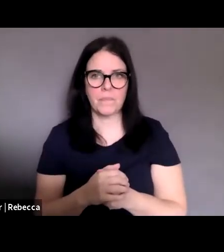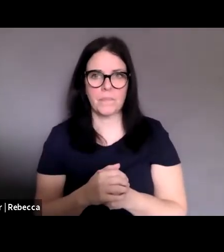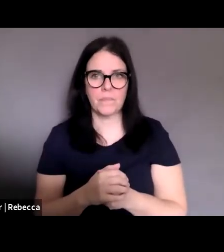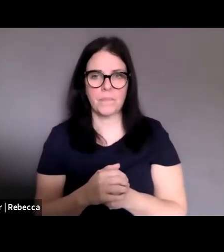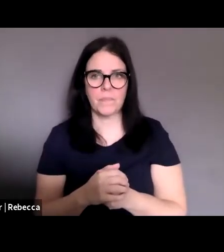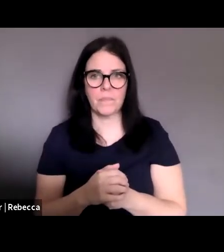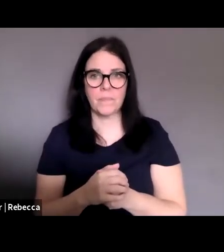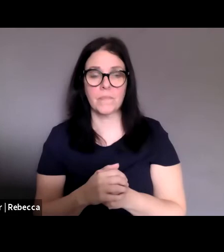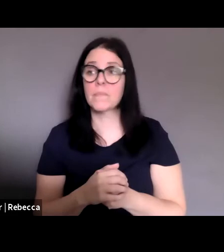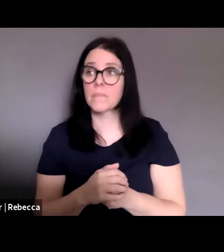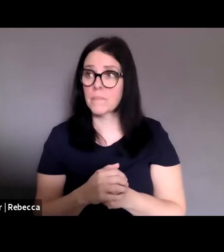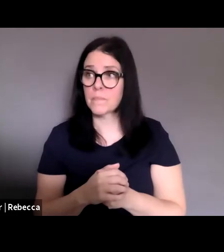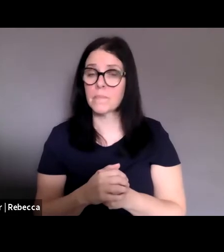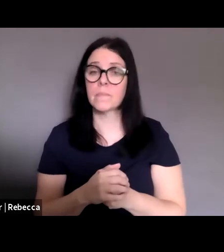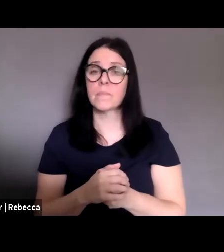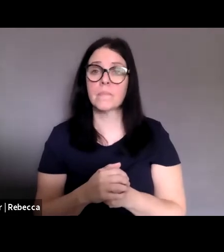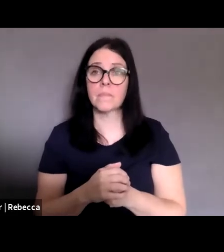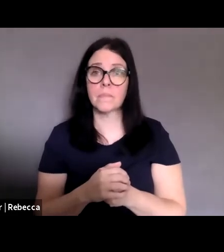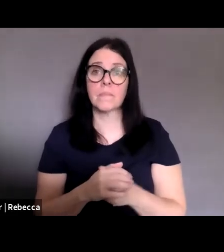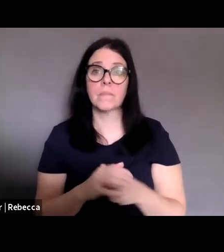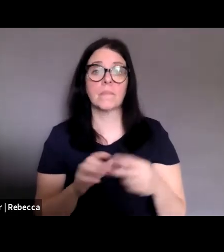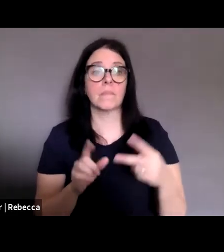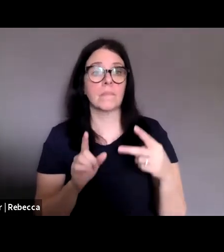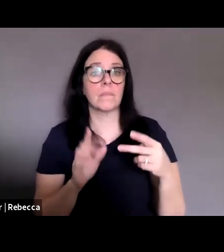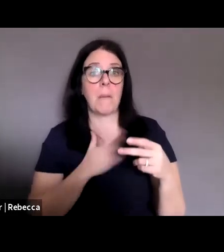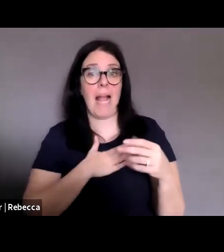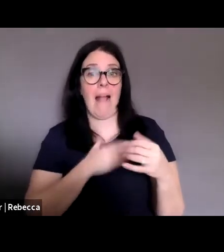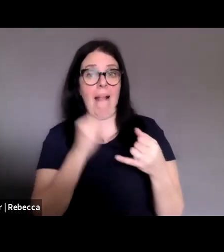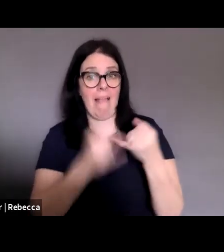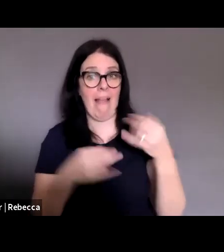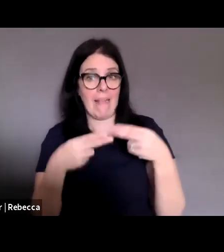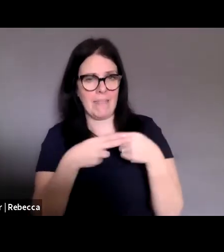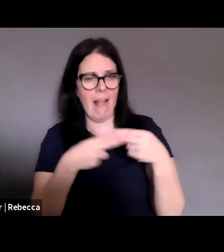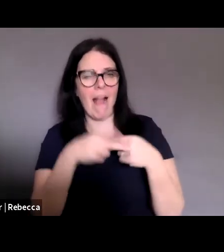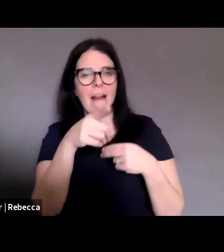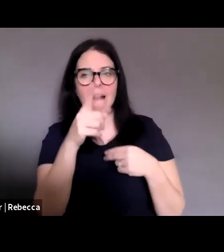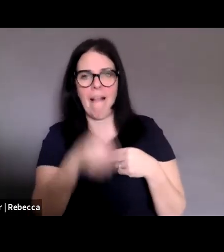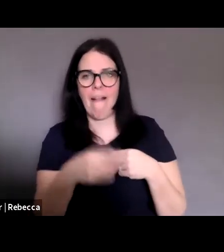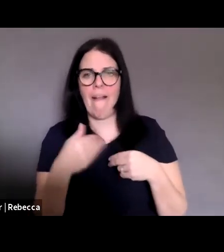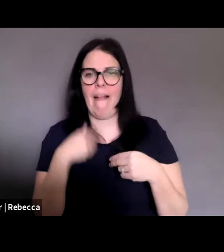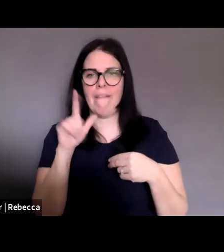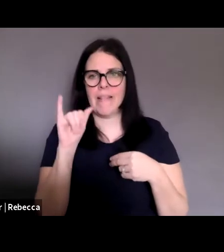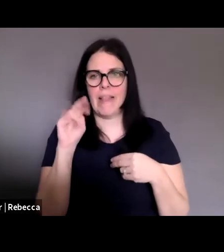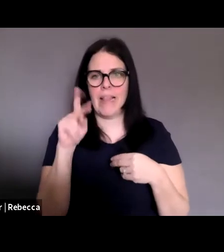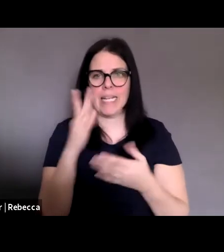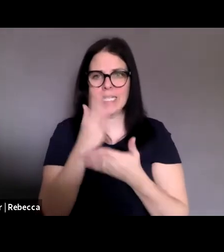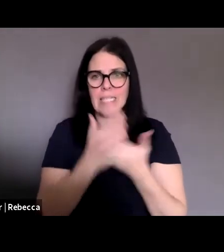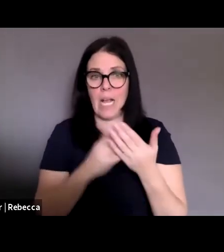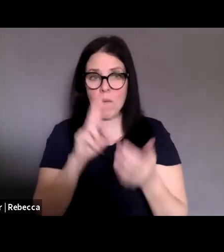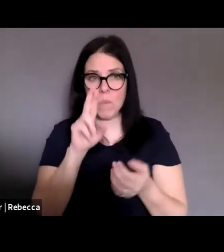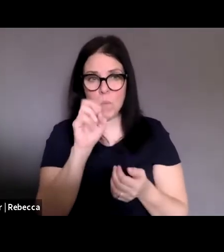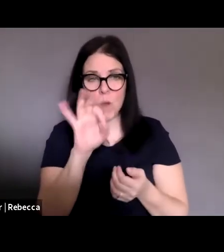Finally, the final slide provides links to some references and